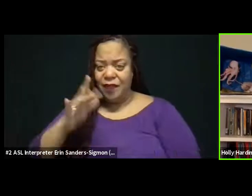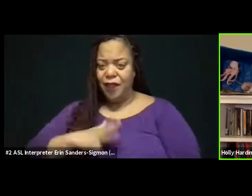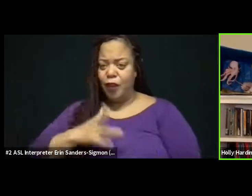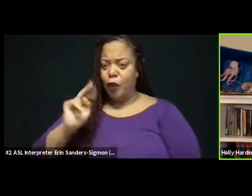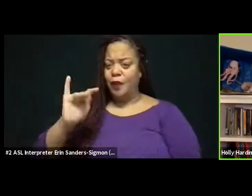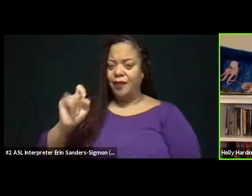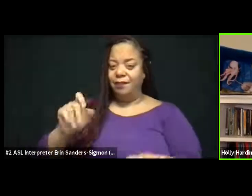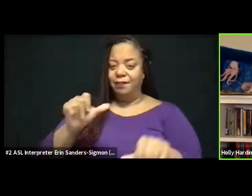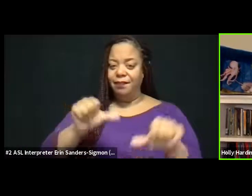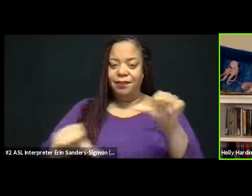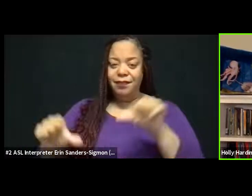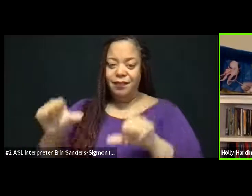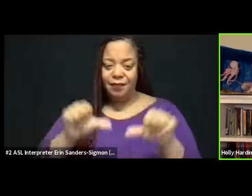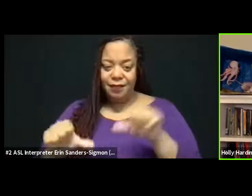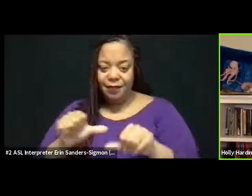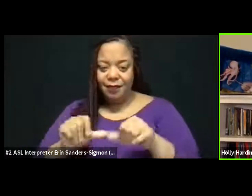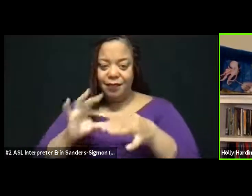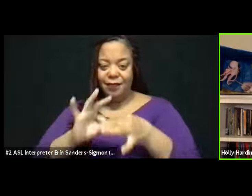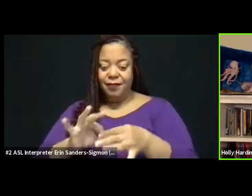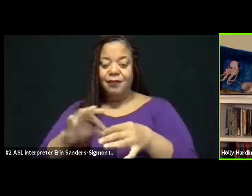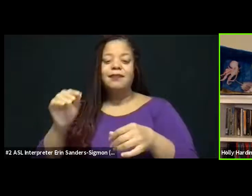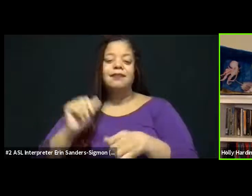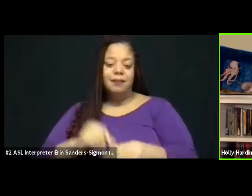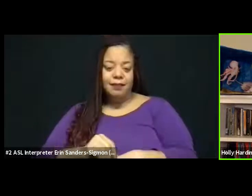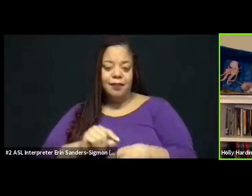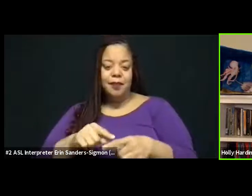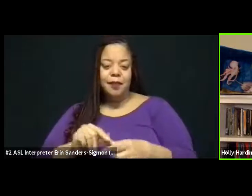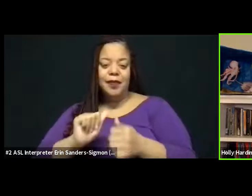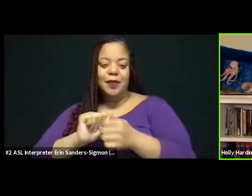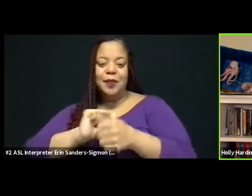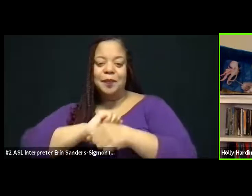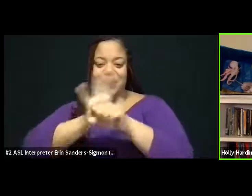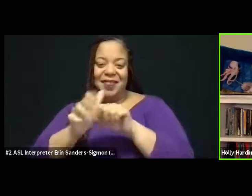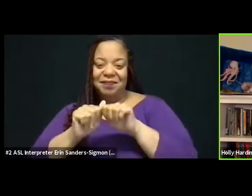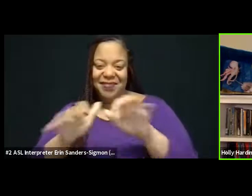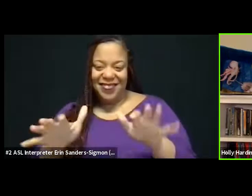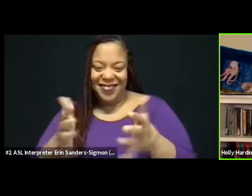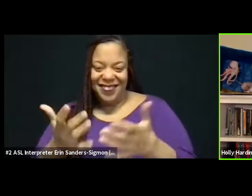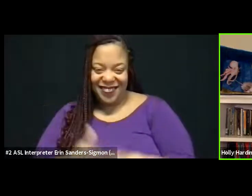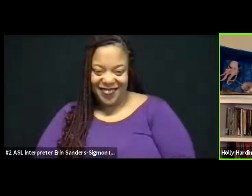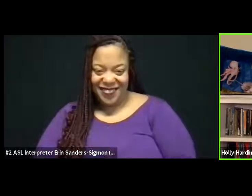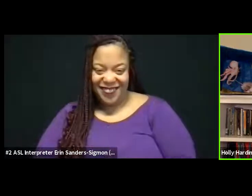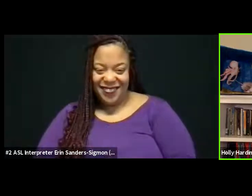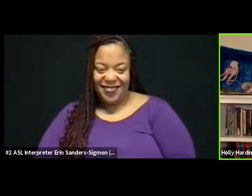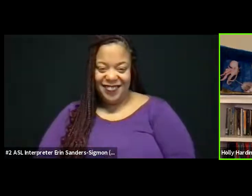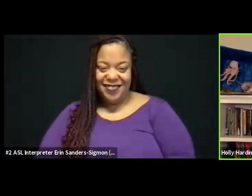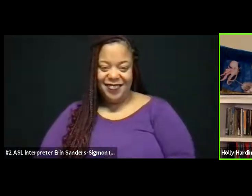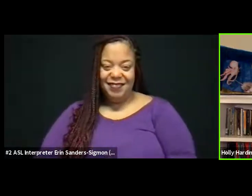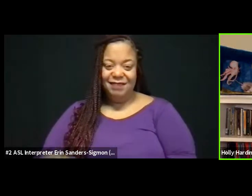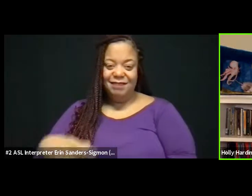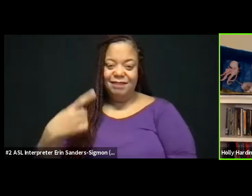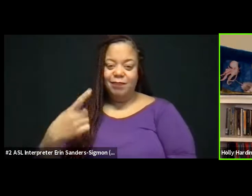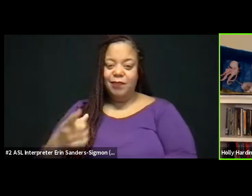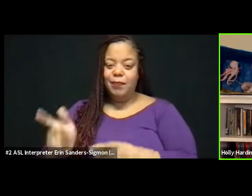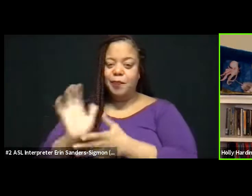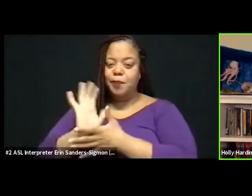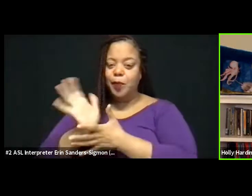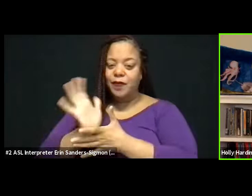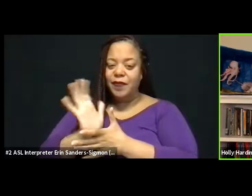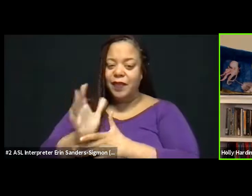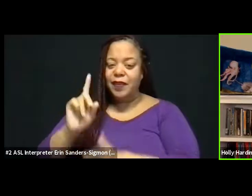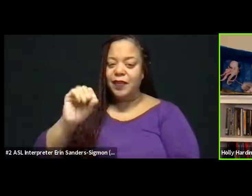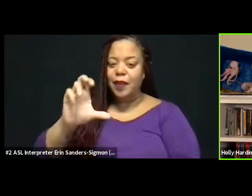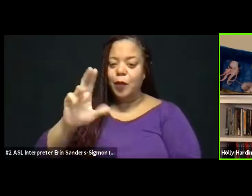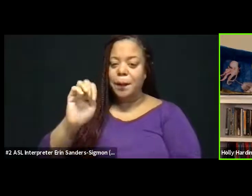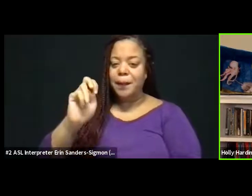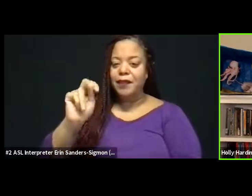And it meant for me, including documentaries like How to Survive a Plague and looking at how not all issues of